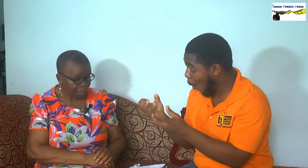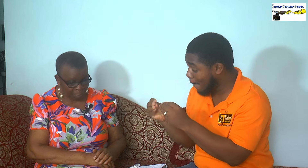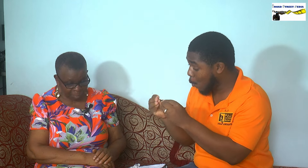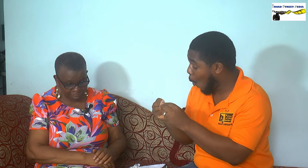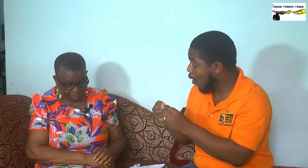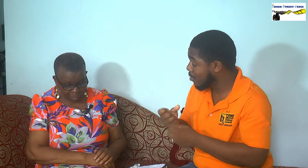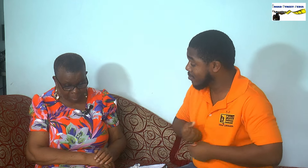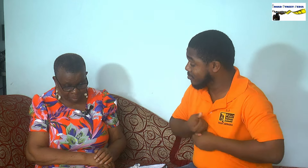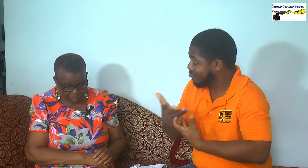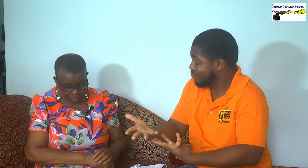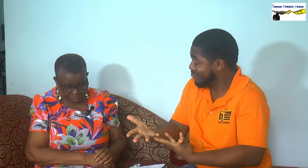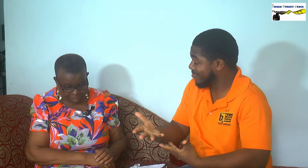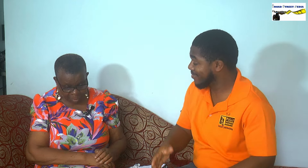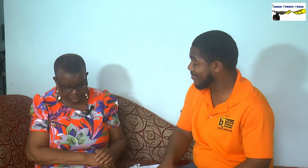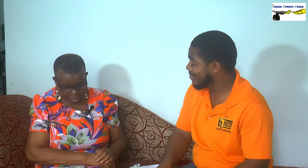If you want to say more, you can. Express